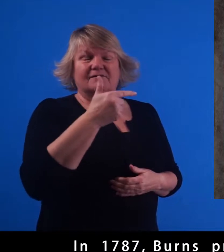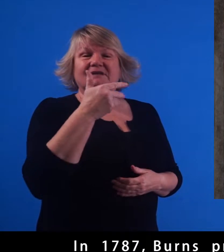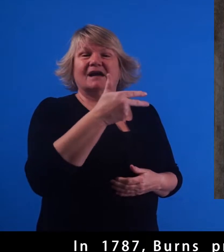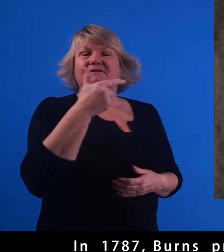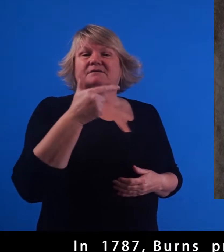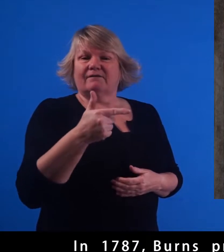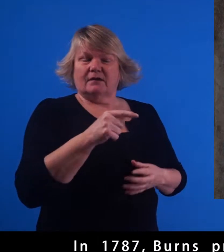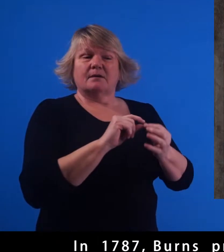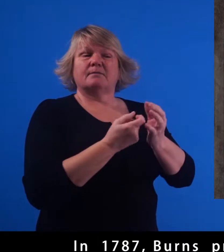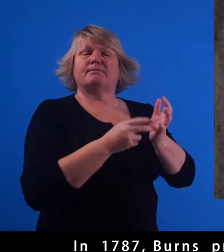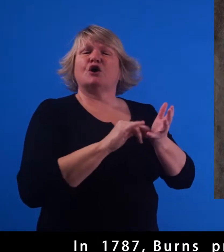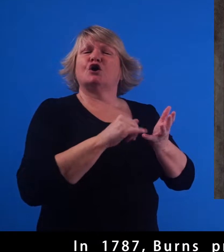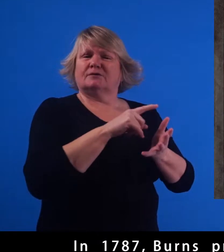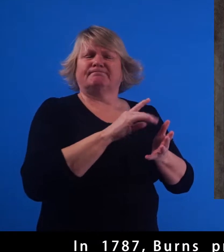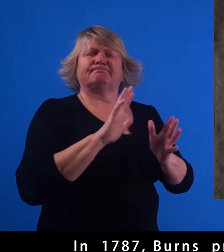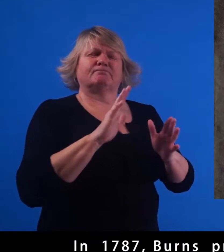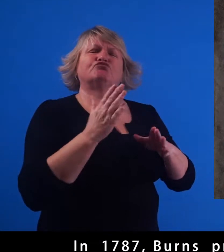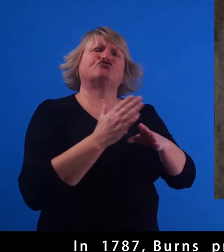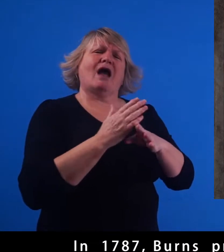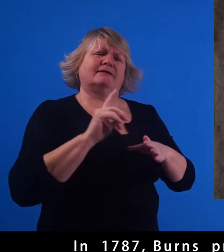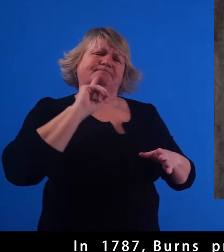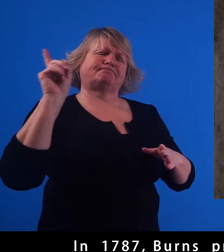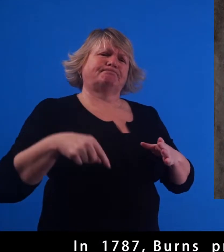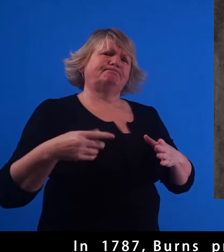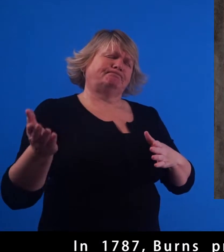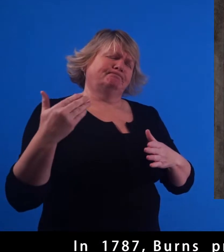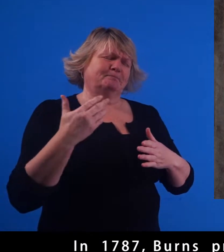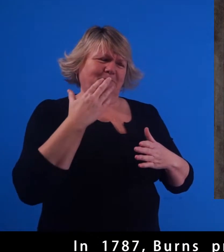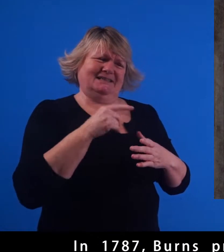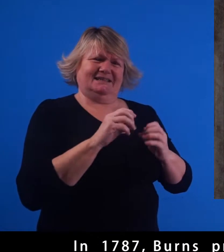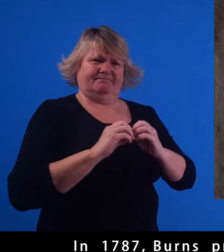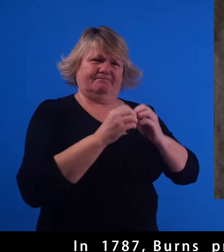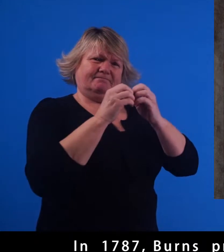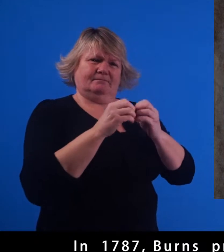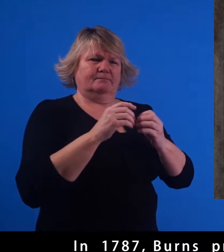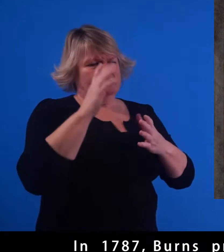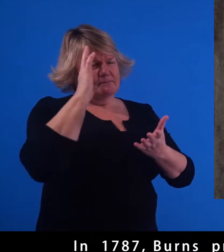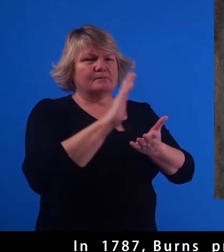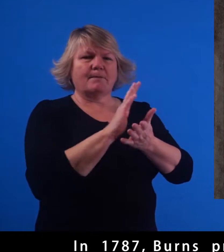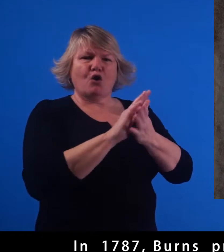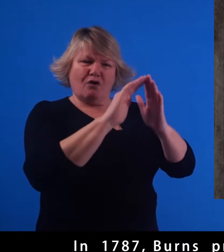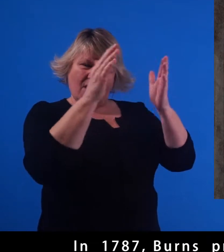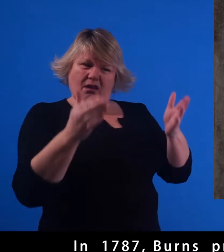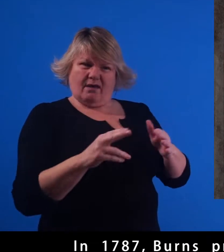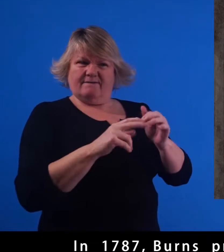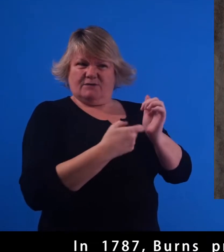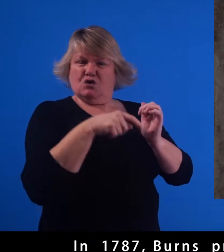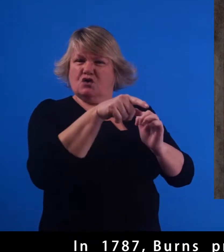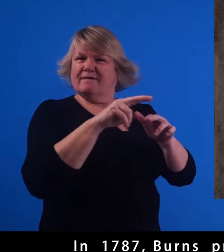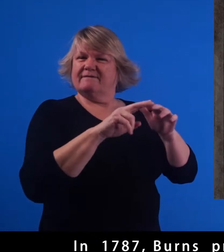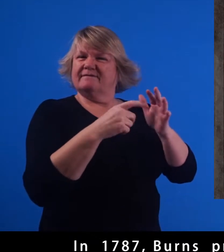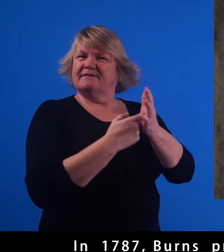In 1787, Burns privately commissioned a memorial headstone to Fergusson at his